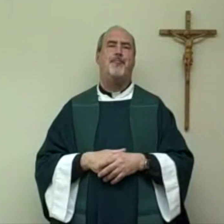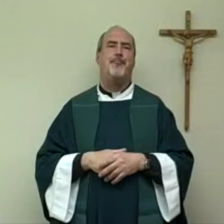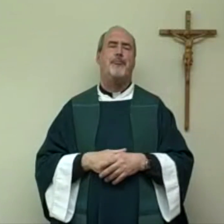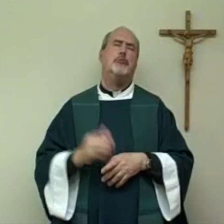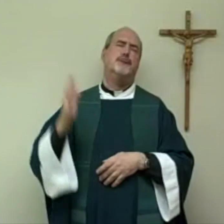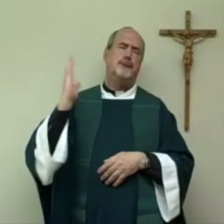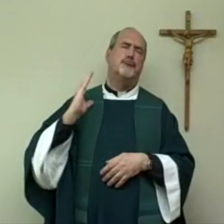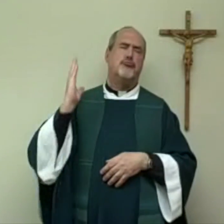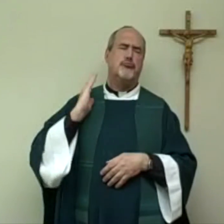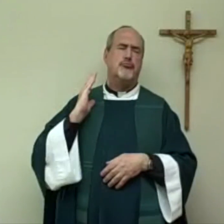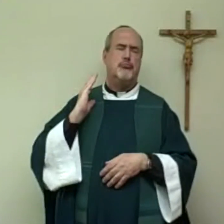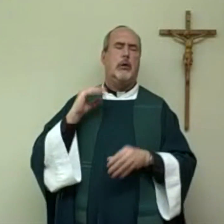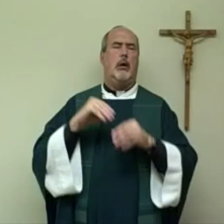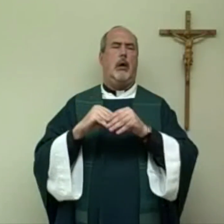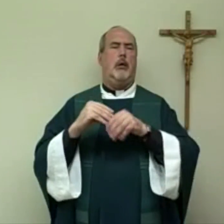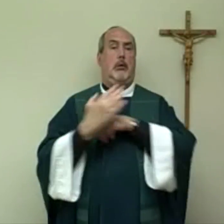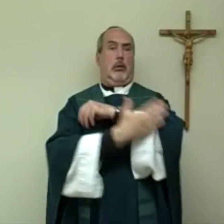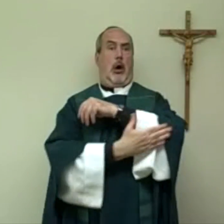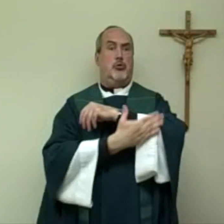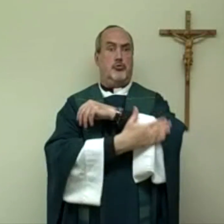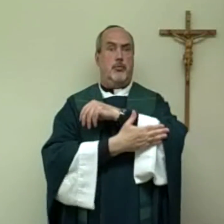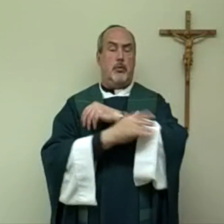repeating it again today for you.